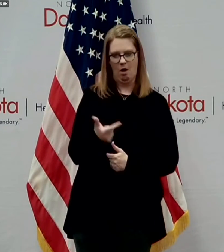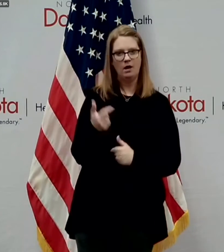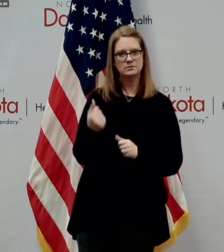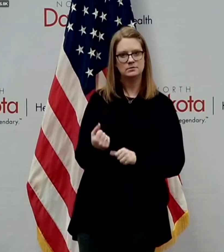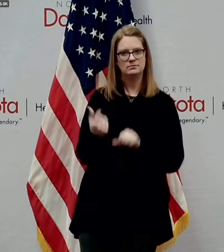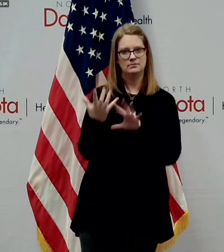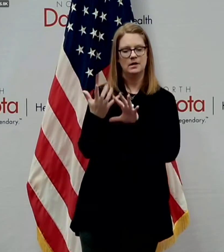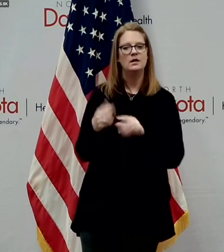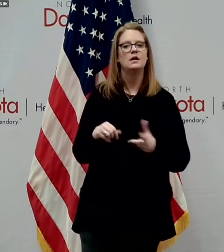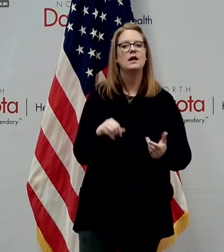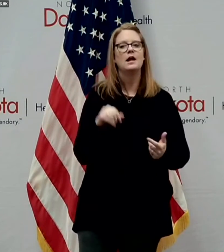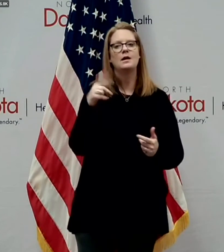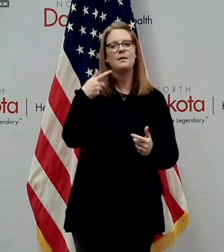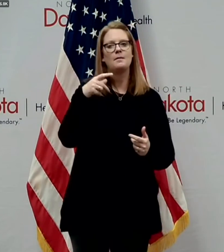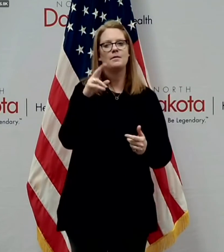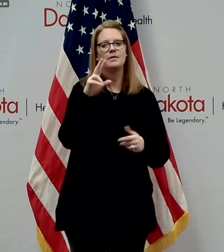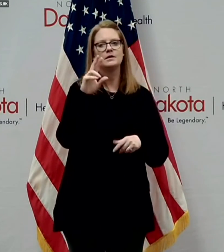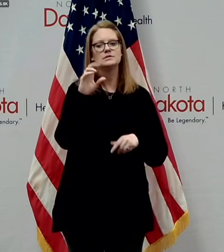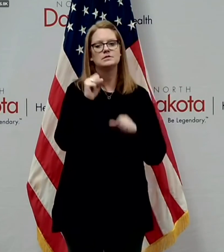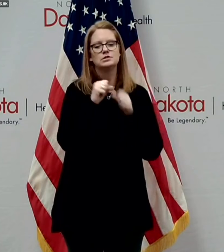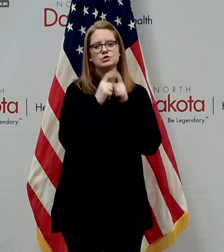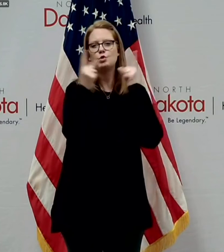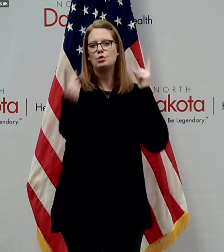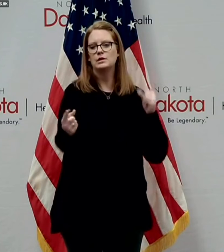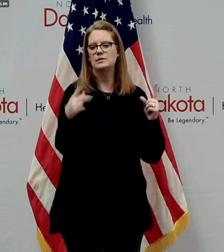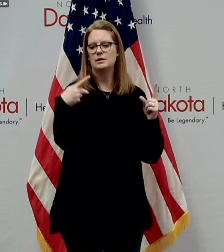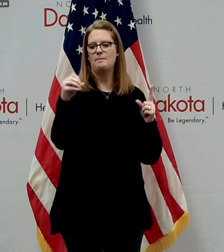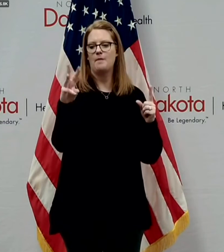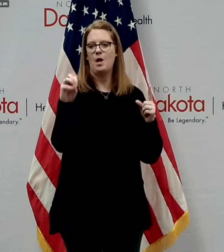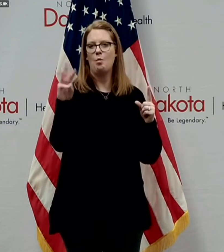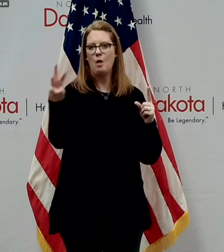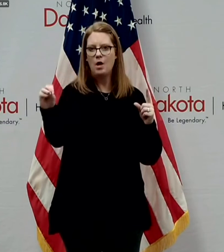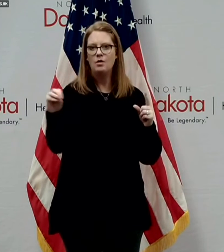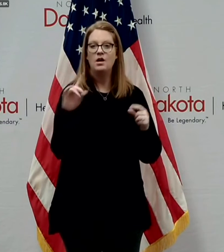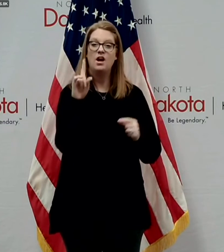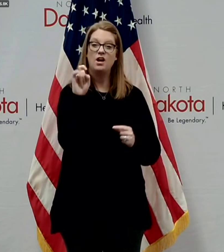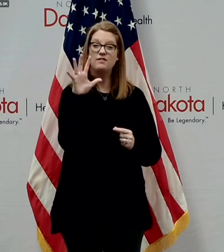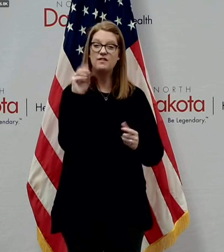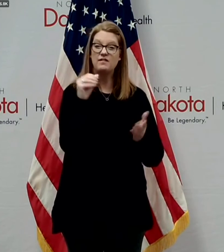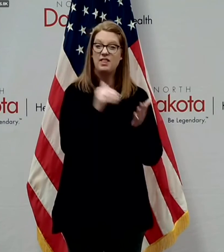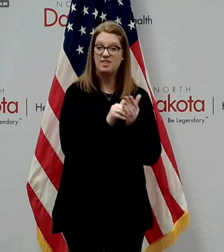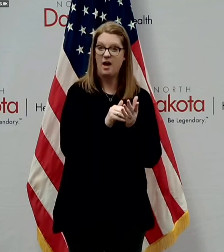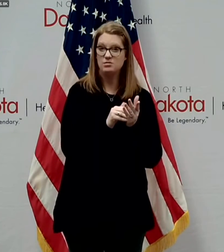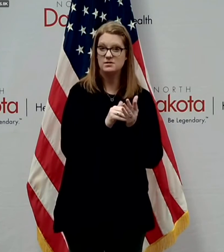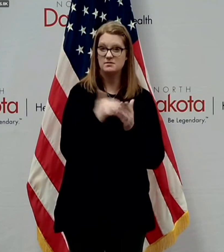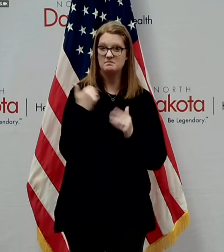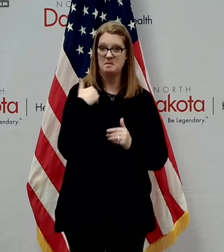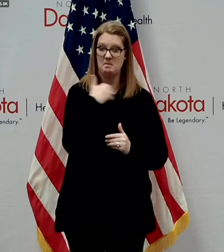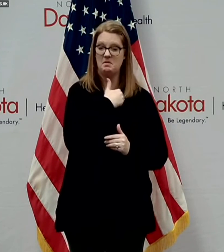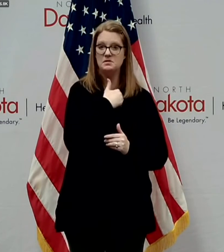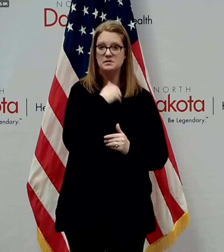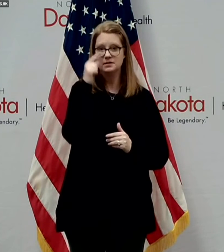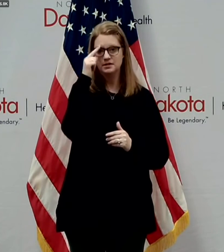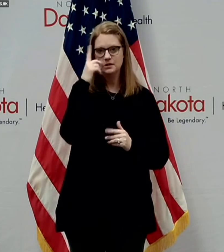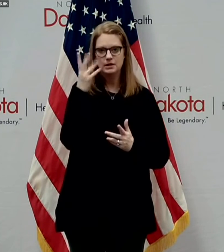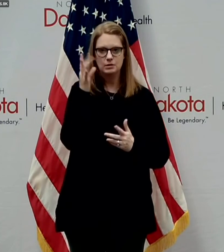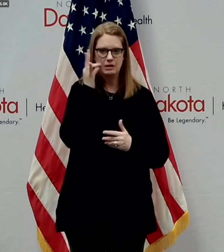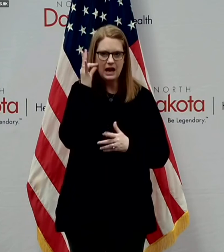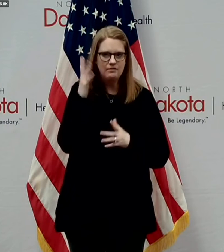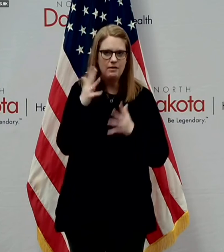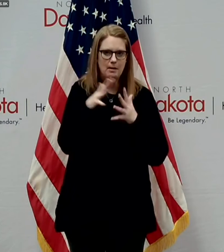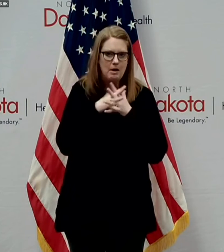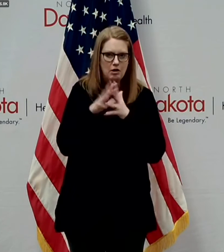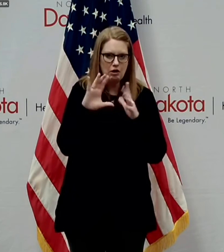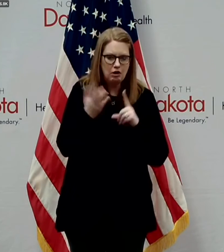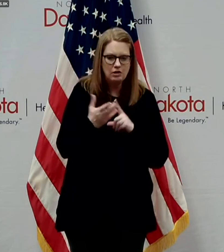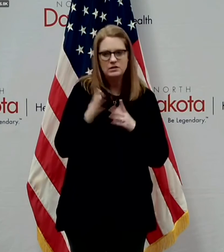Distance Powwow is a public Facebook page where more than 150,000 members have joined Native American cultures by sharing